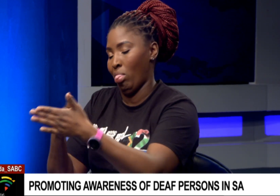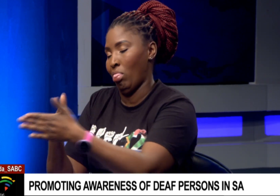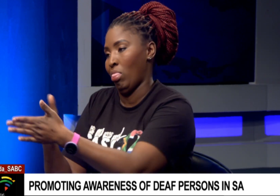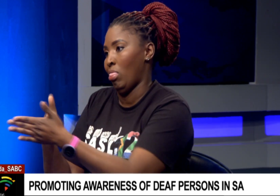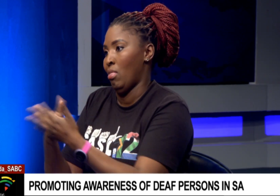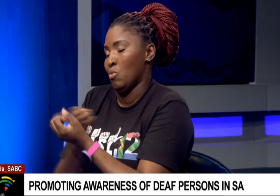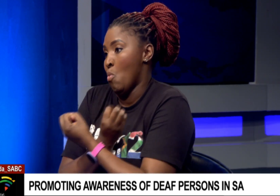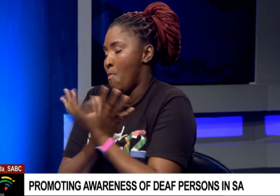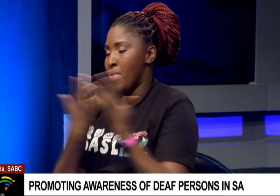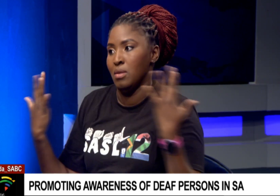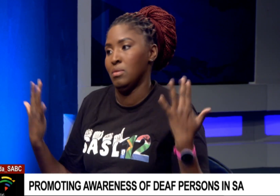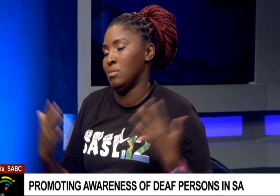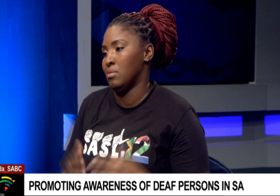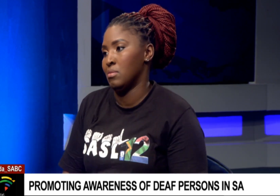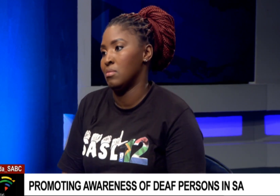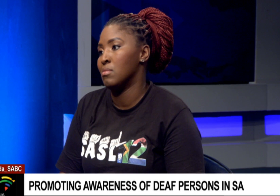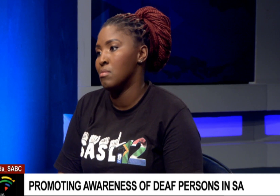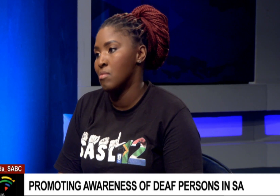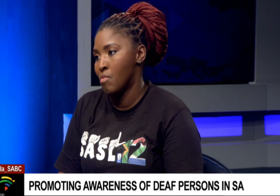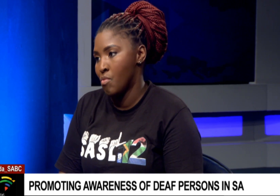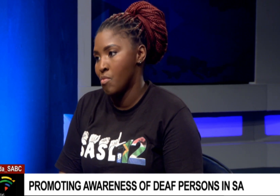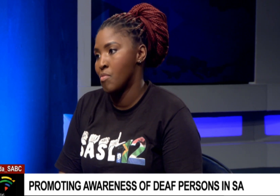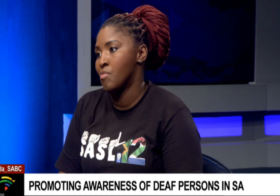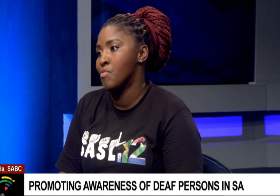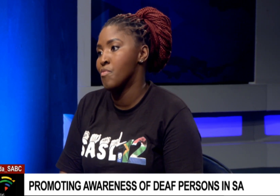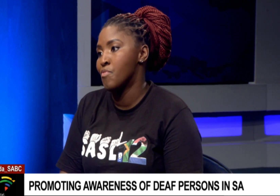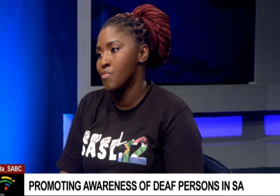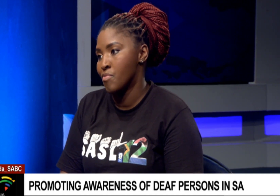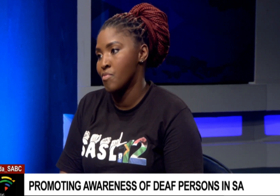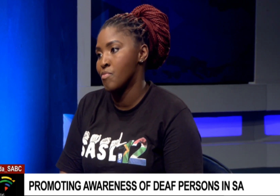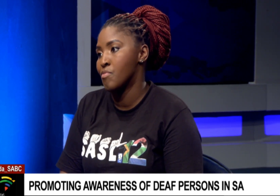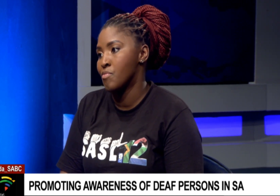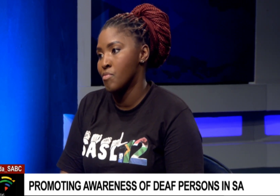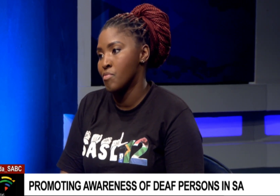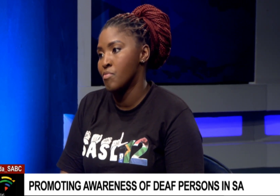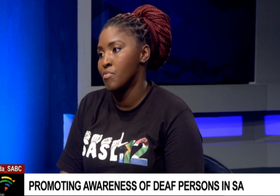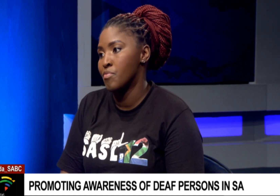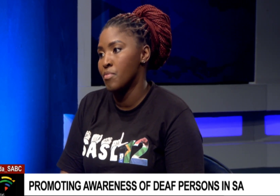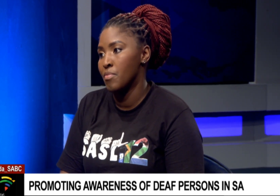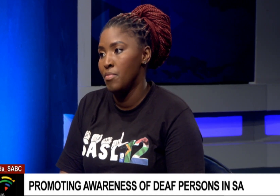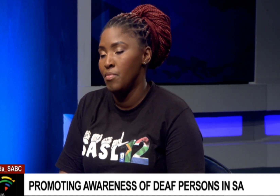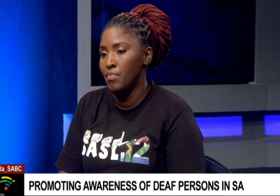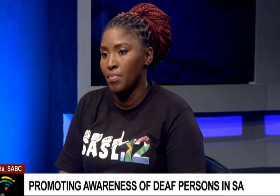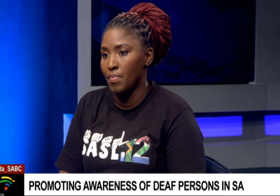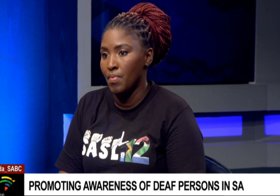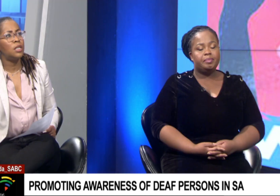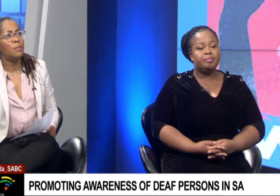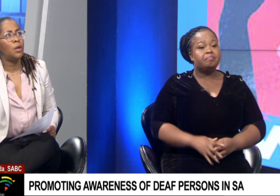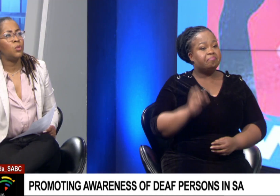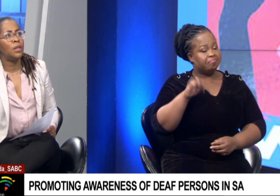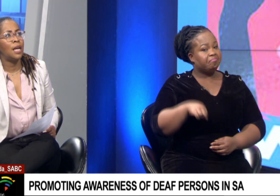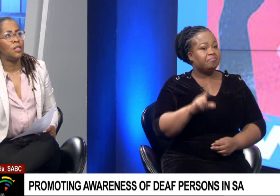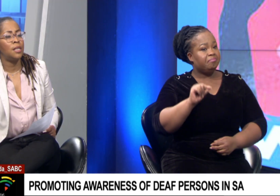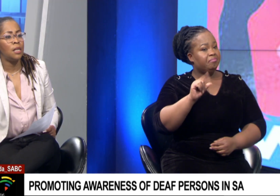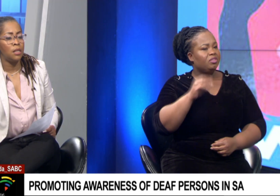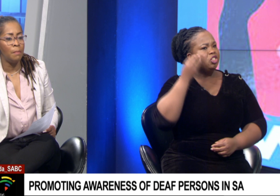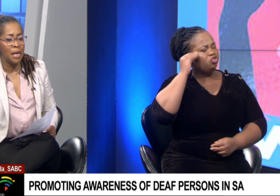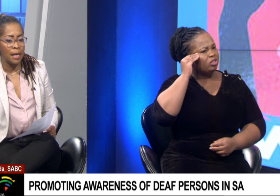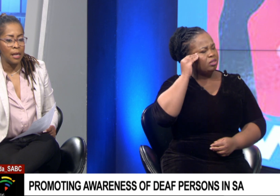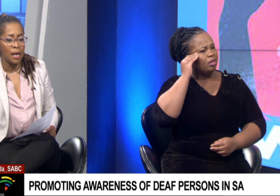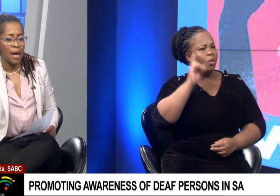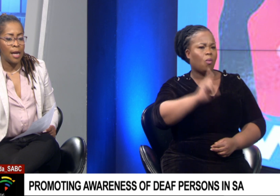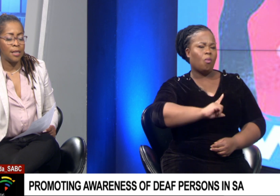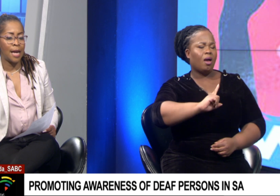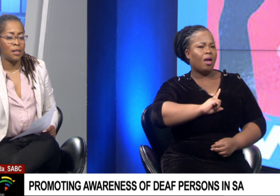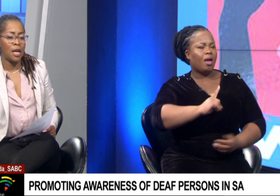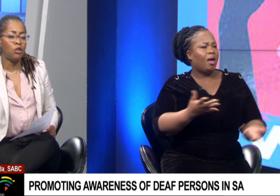more deaf women, because so that we know that there's a lot of challenges and a lot of barriers for especially deaf women. Yeah, that's interesting, because what that says to